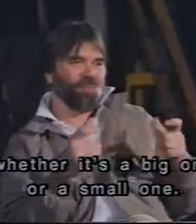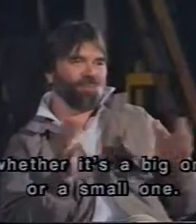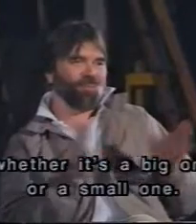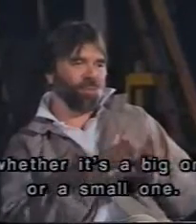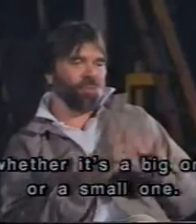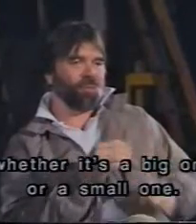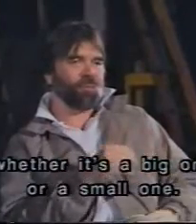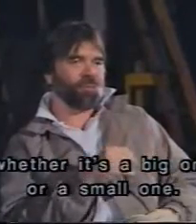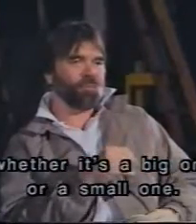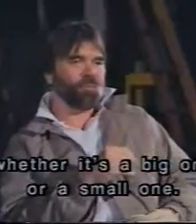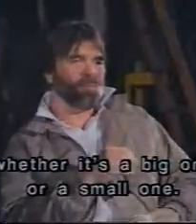or a small one.